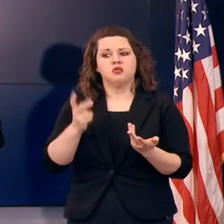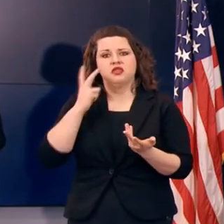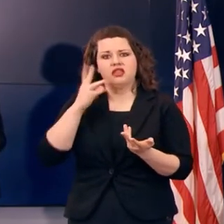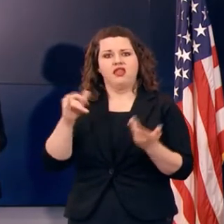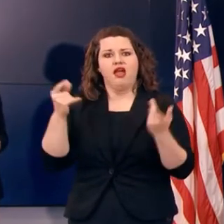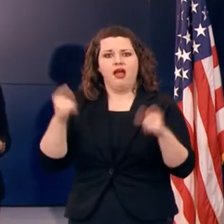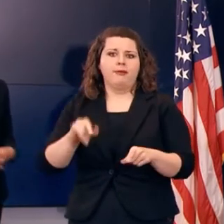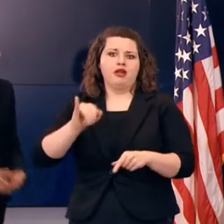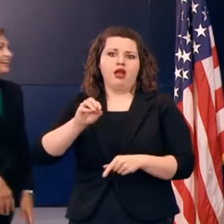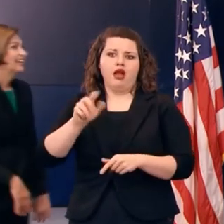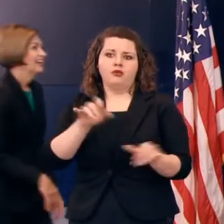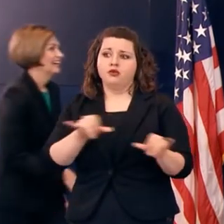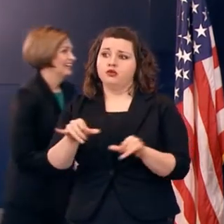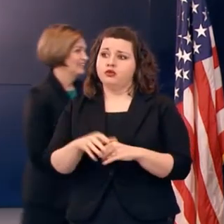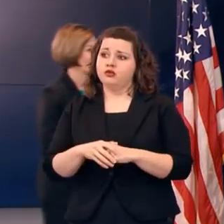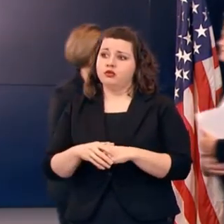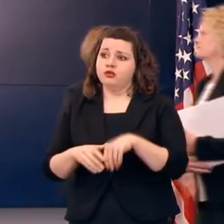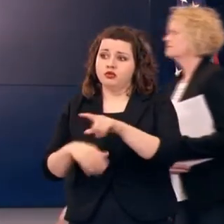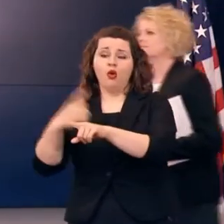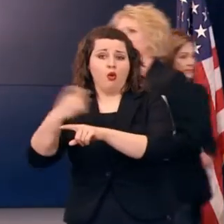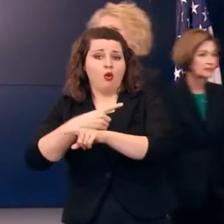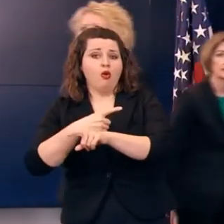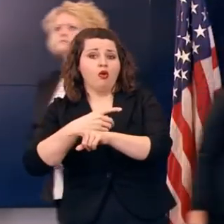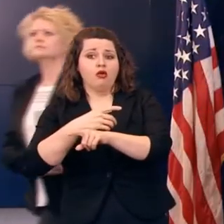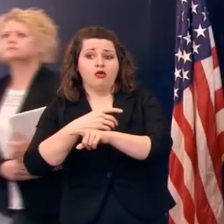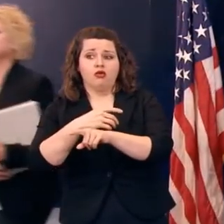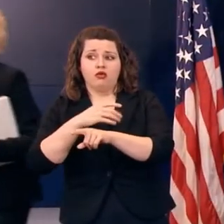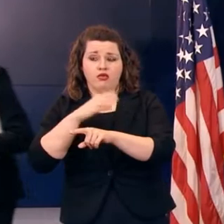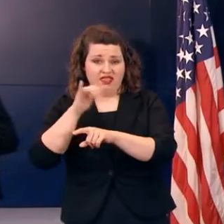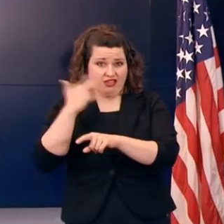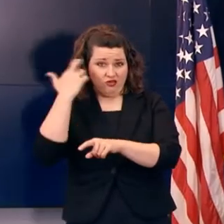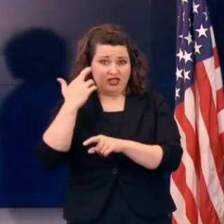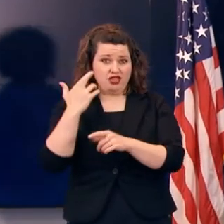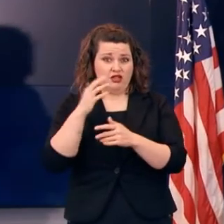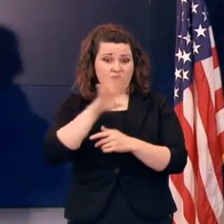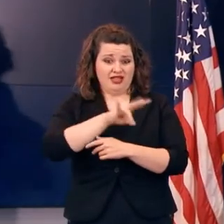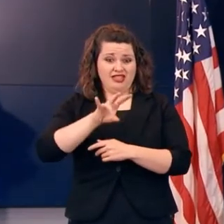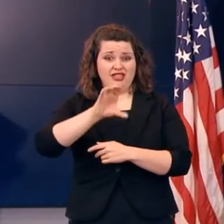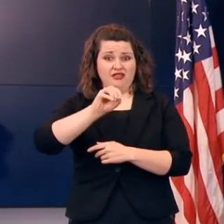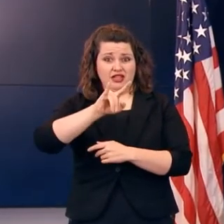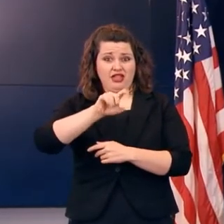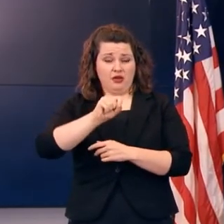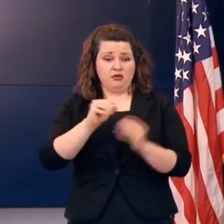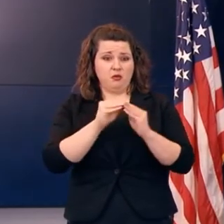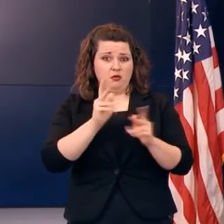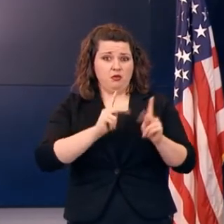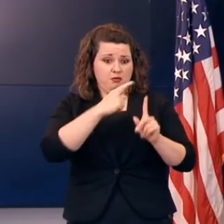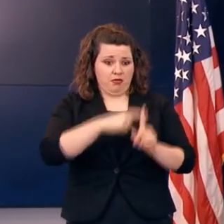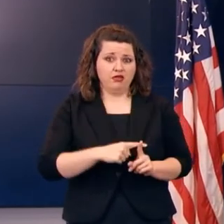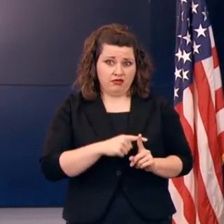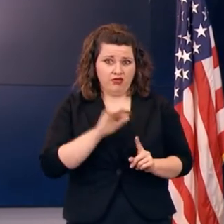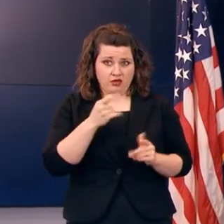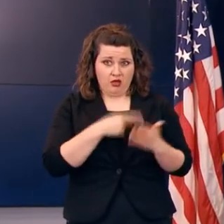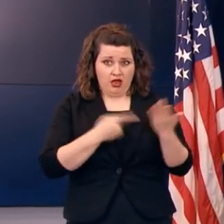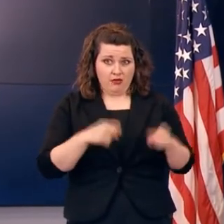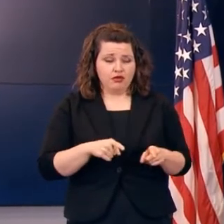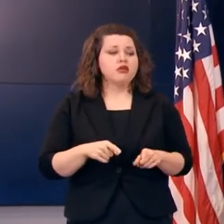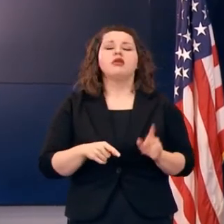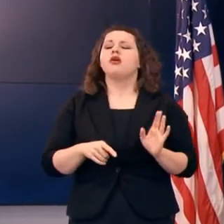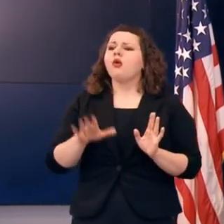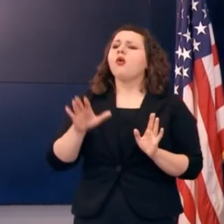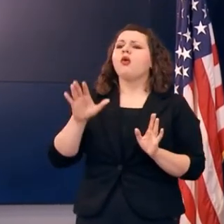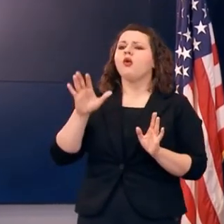play out in Iowa as well. Is that what you're saying? That's what's driving that increase in those 77 counties? We're watching, and that's what we'll be able to tell by the data that we collect.